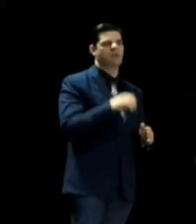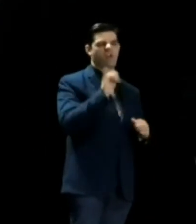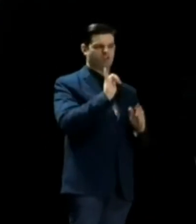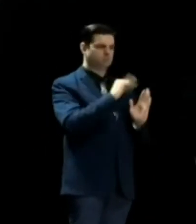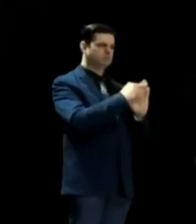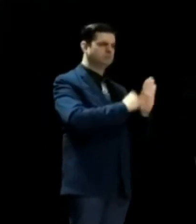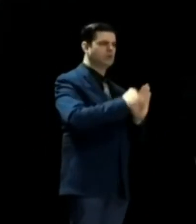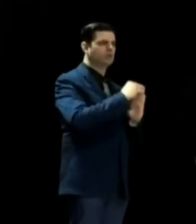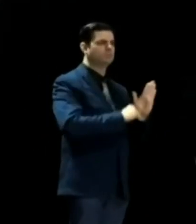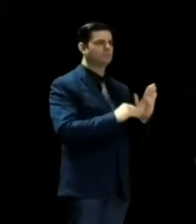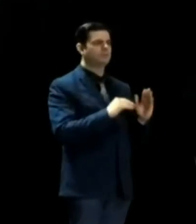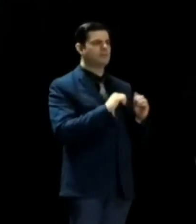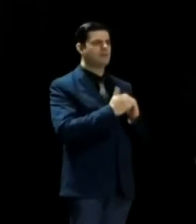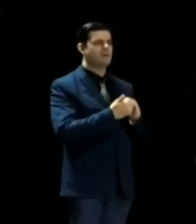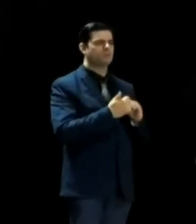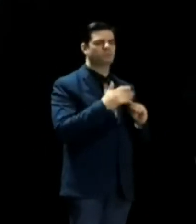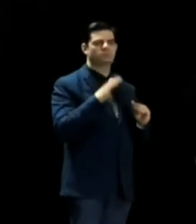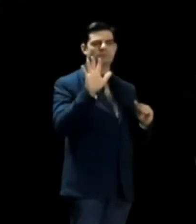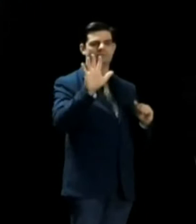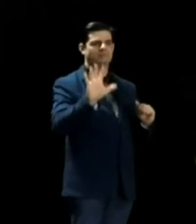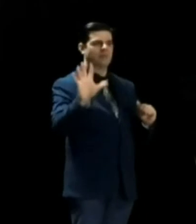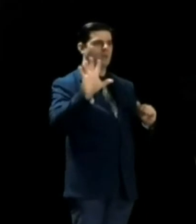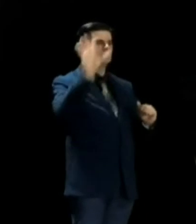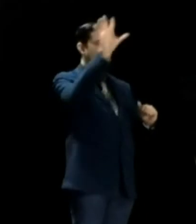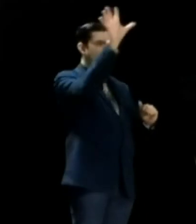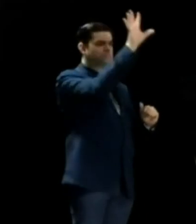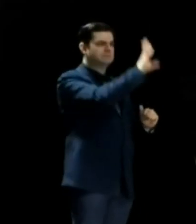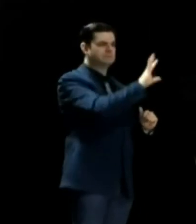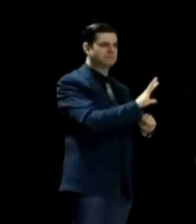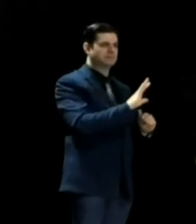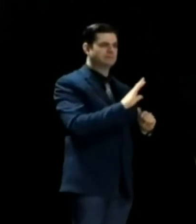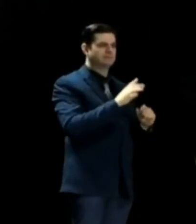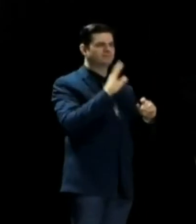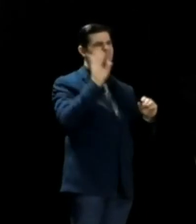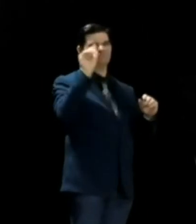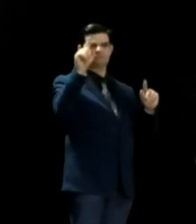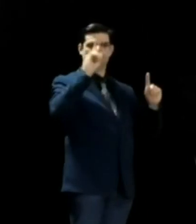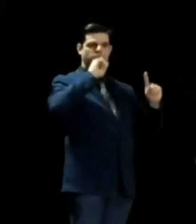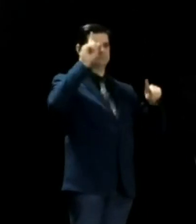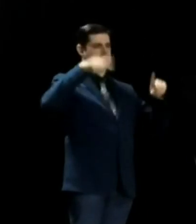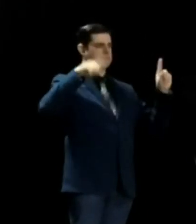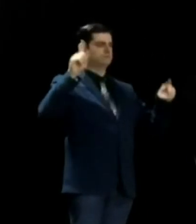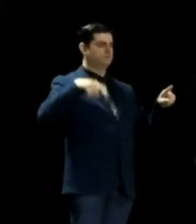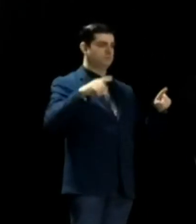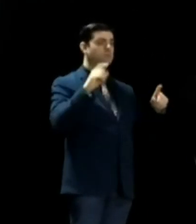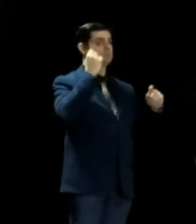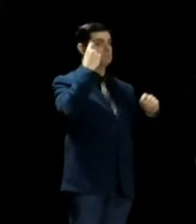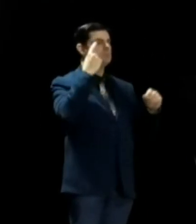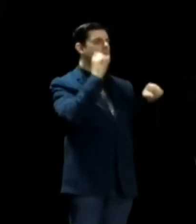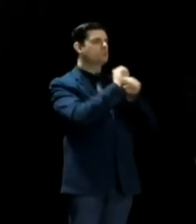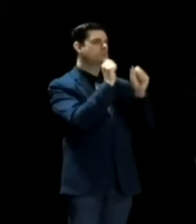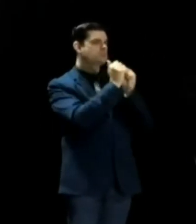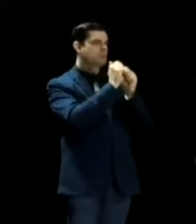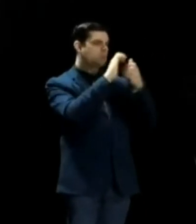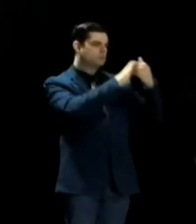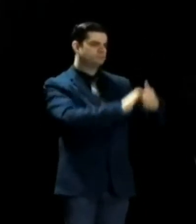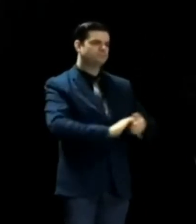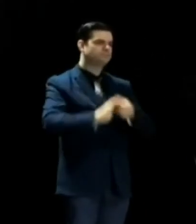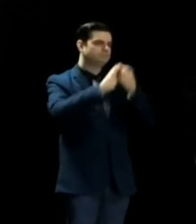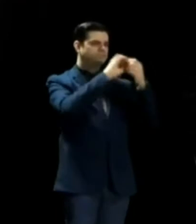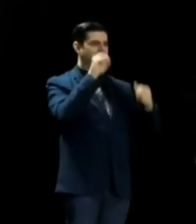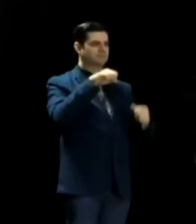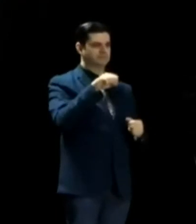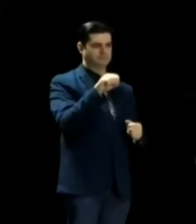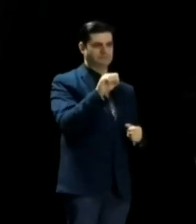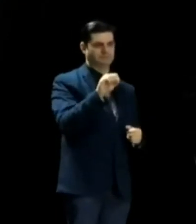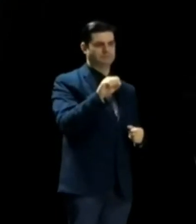our region. Each county's a little different. We're all the same, but we all have different niches that we're better at, and